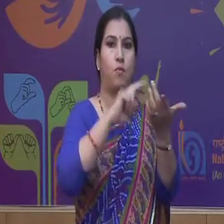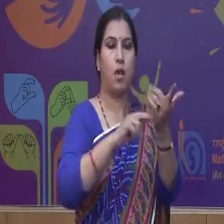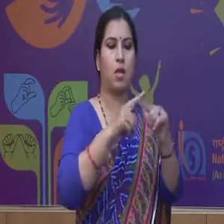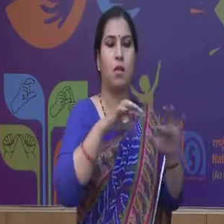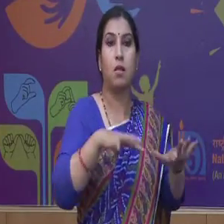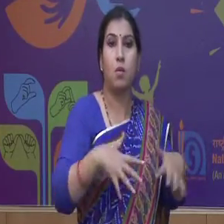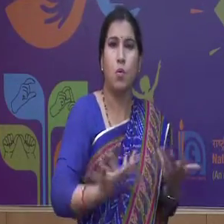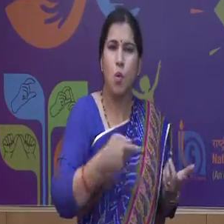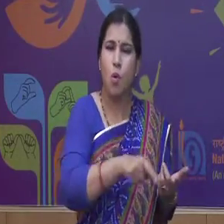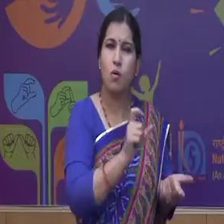society.